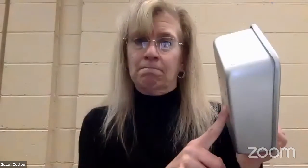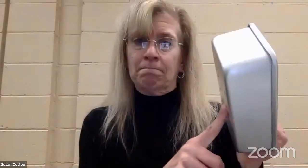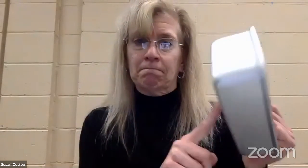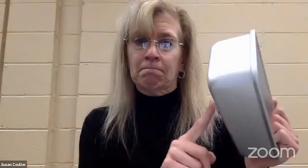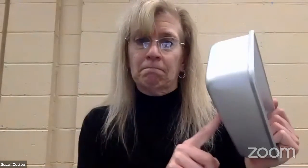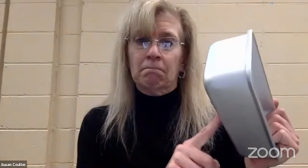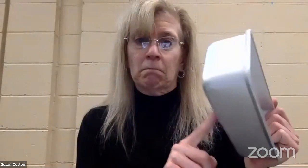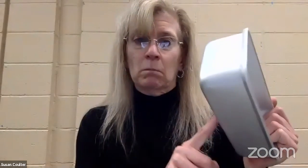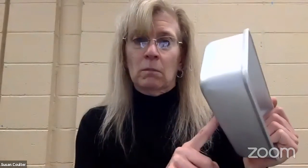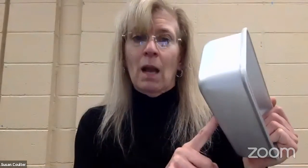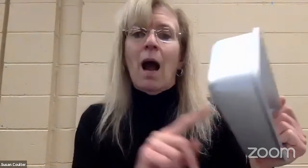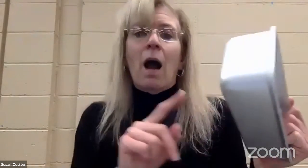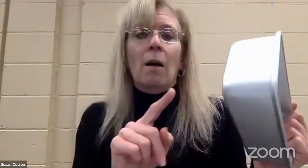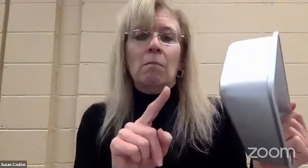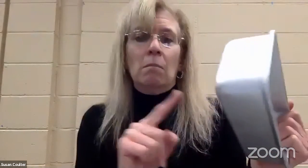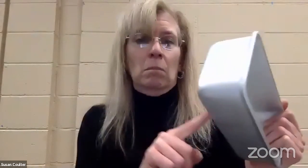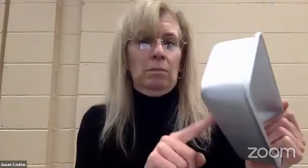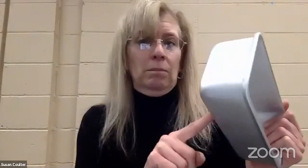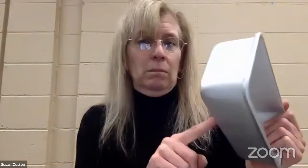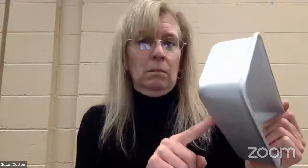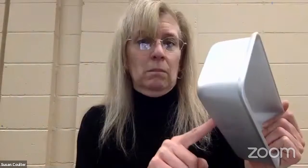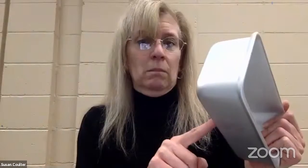this,